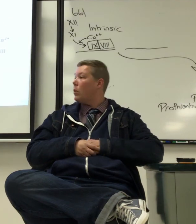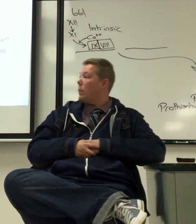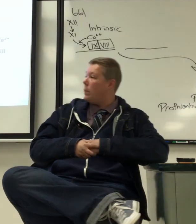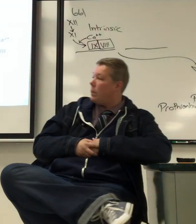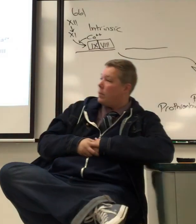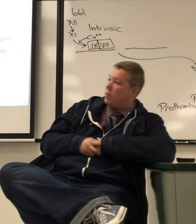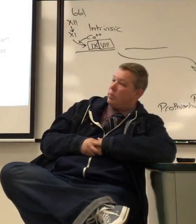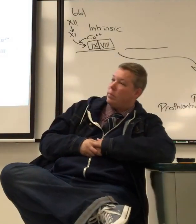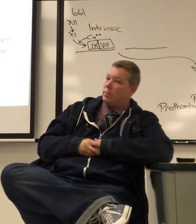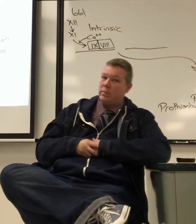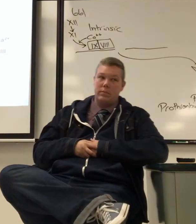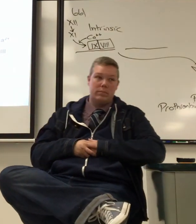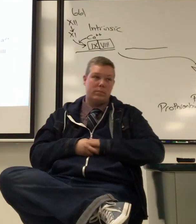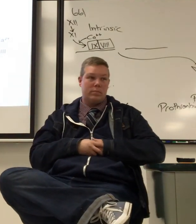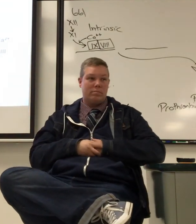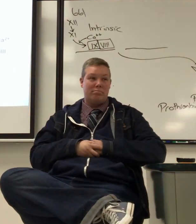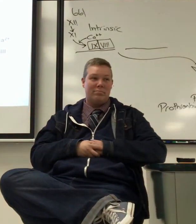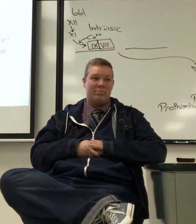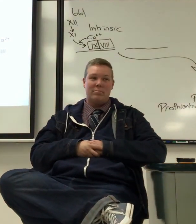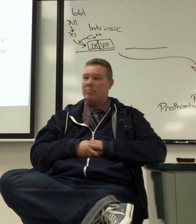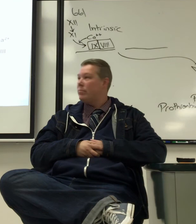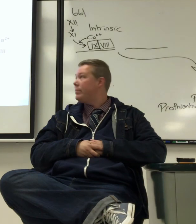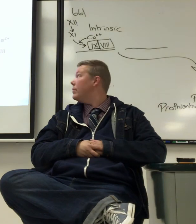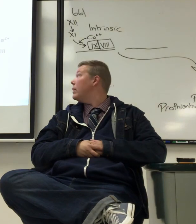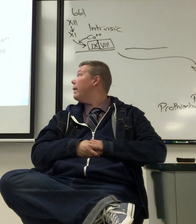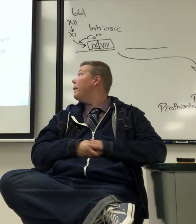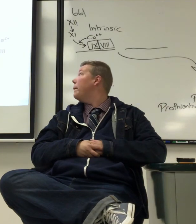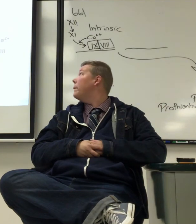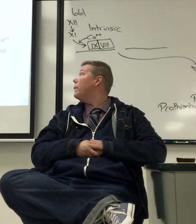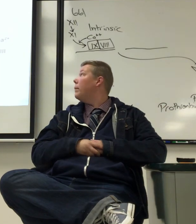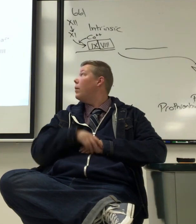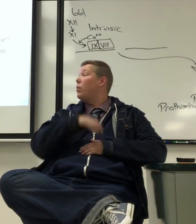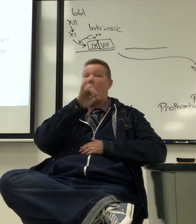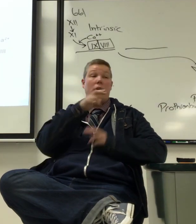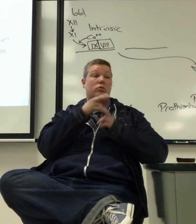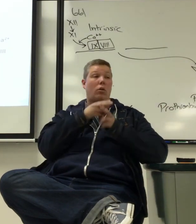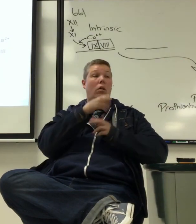So that is common pathway.